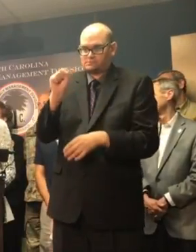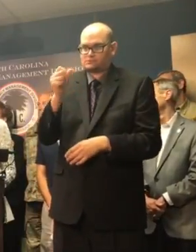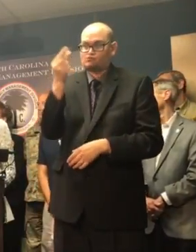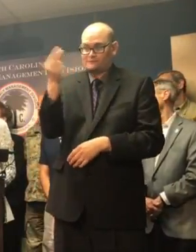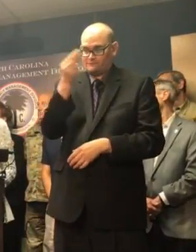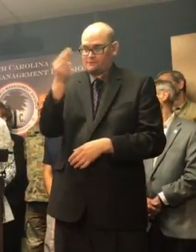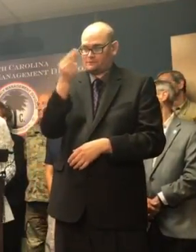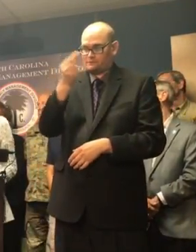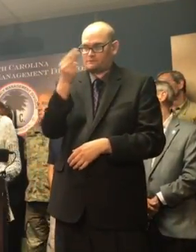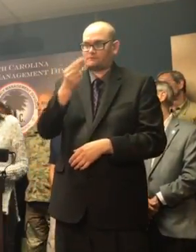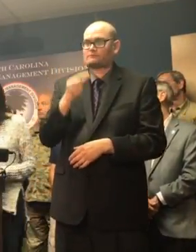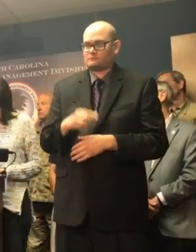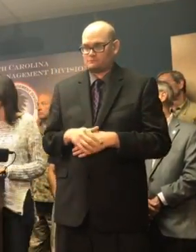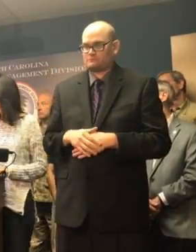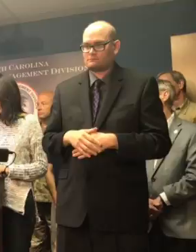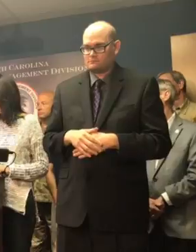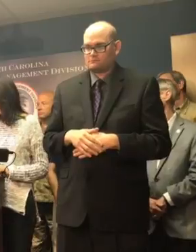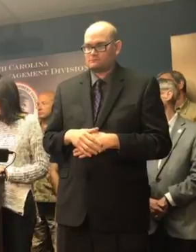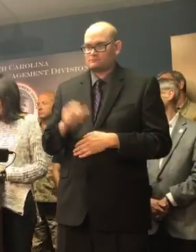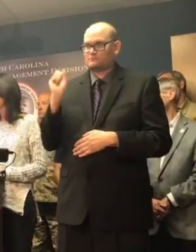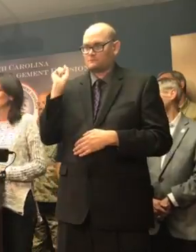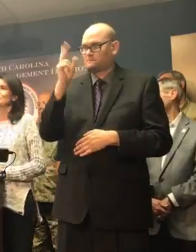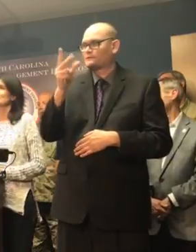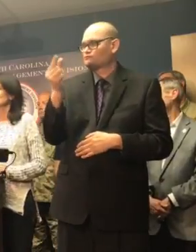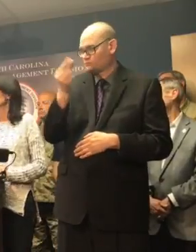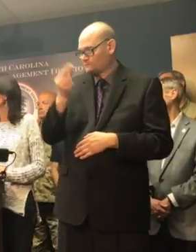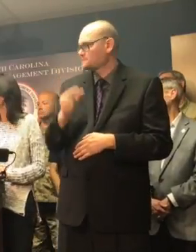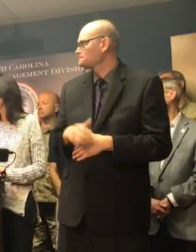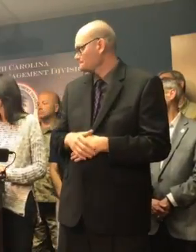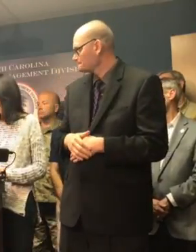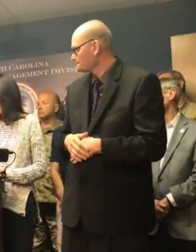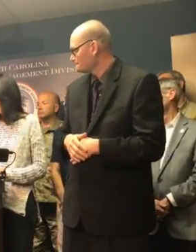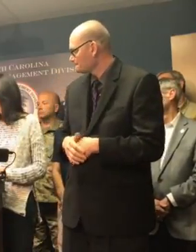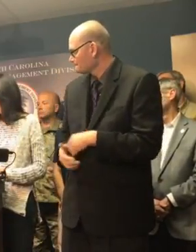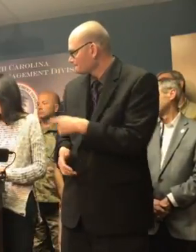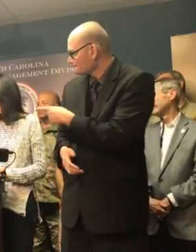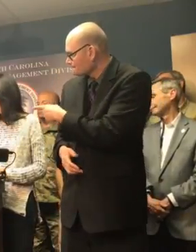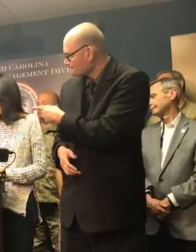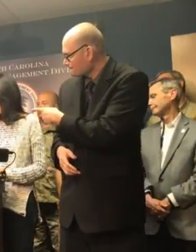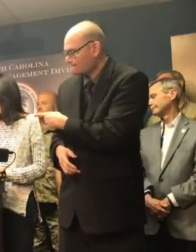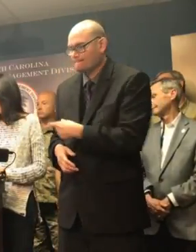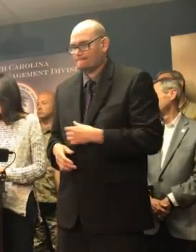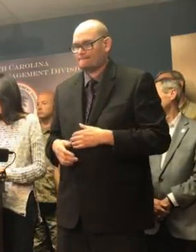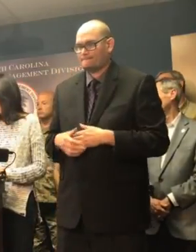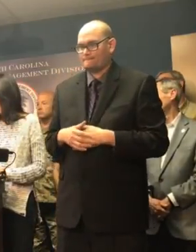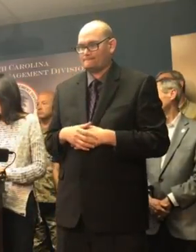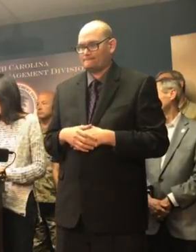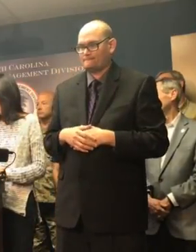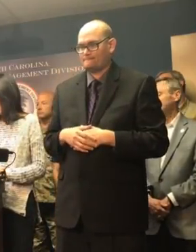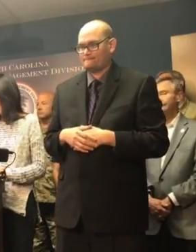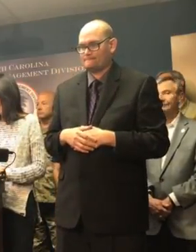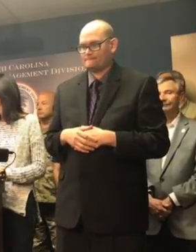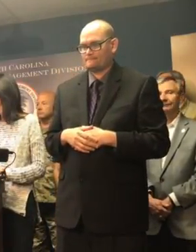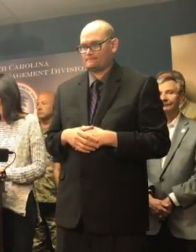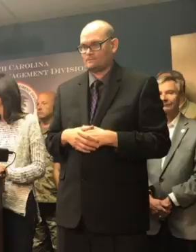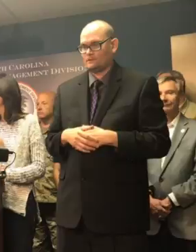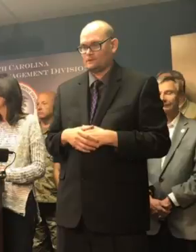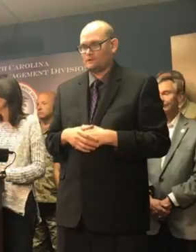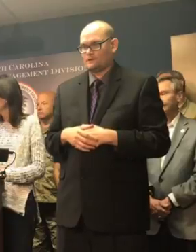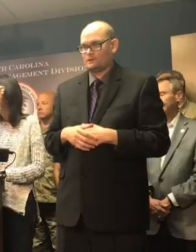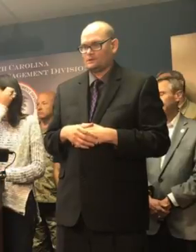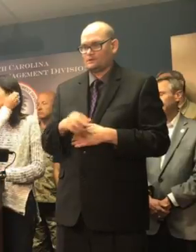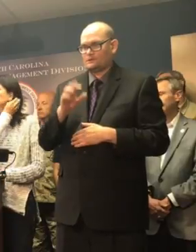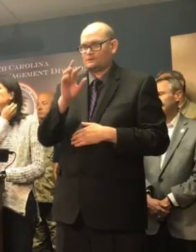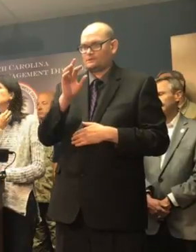67. Yes, please. Thank you, Governor. Of course. Yes, we transported 67 of the buses